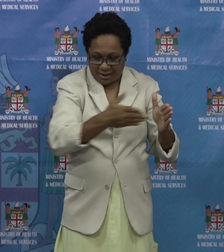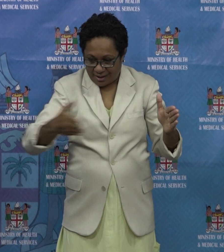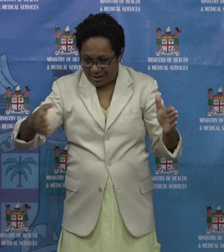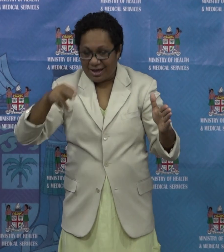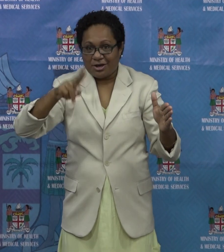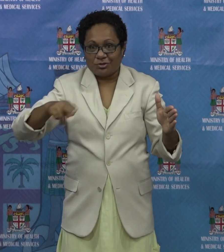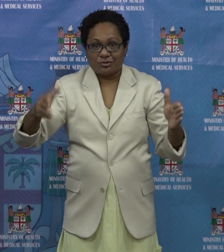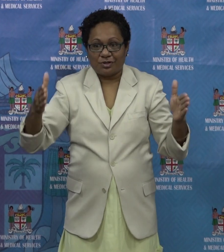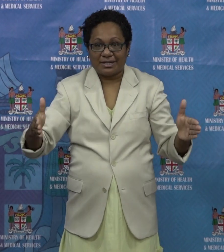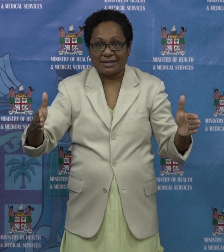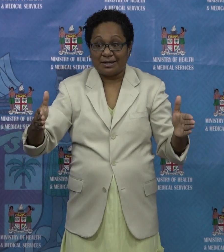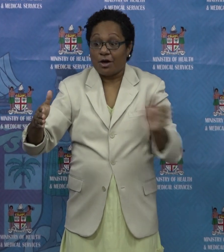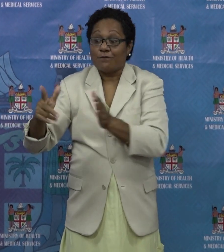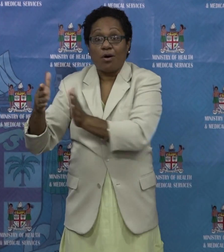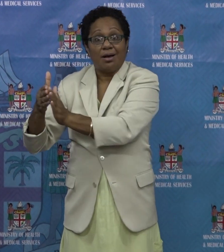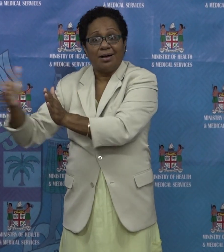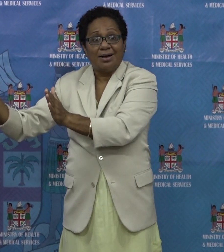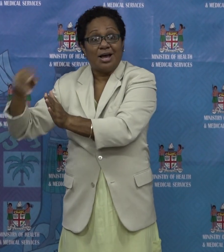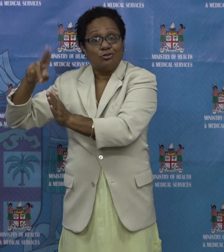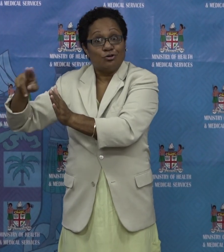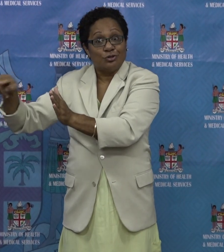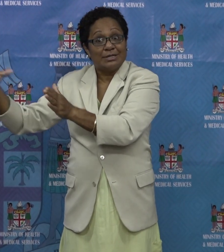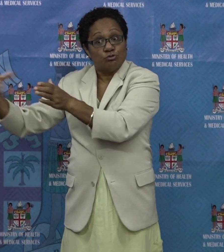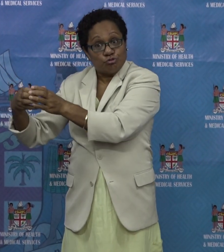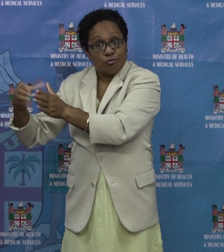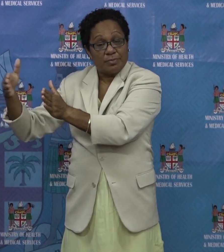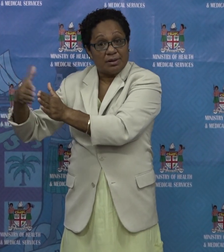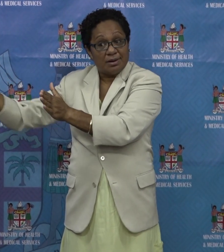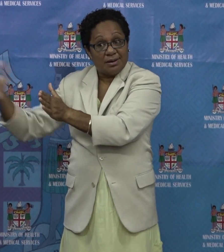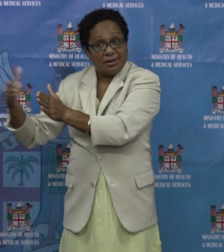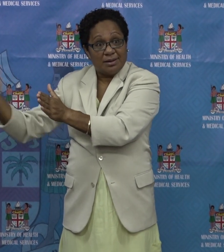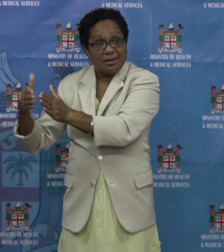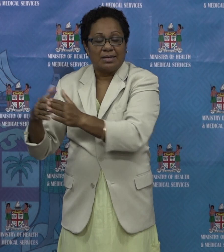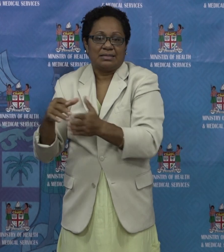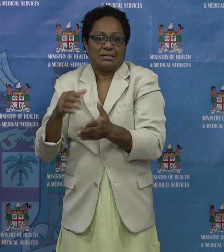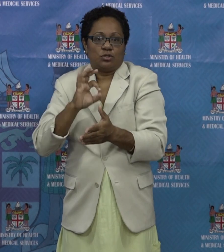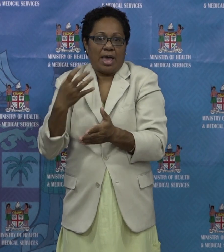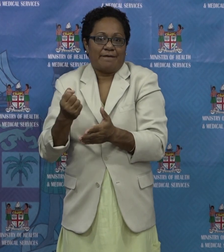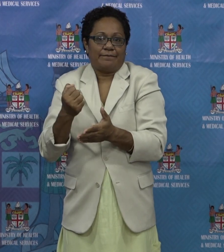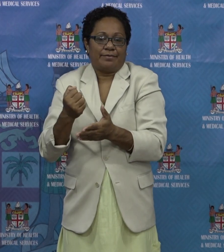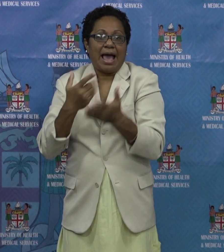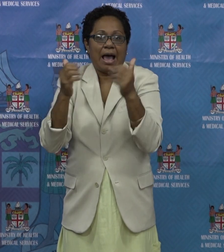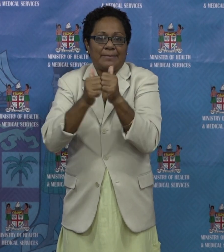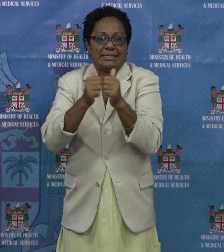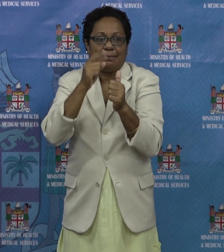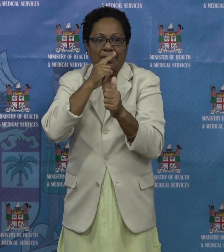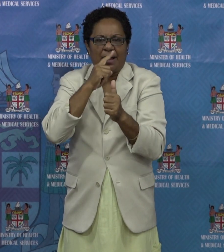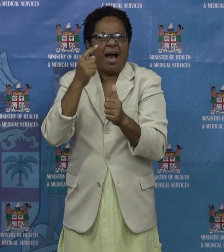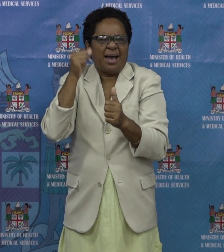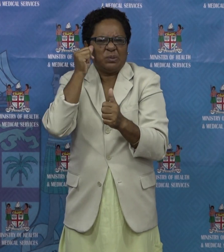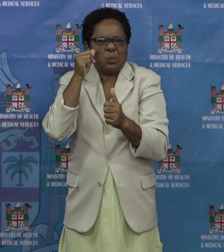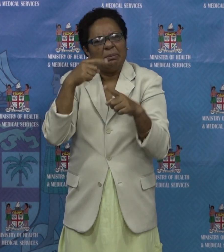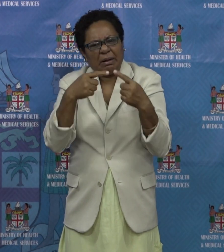Stemming from the Lakena group, I unfortunately do not have the numbers with me. I know that it's in the